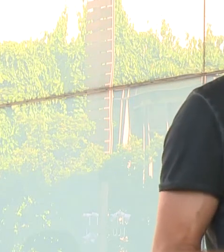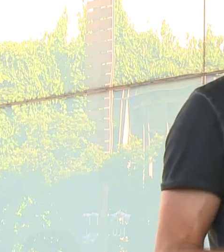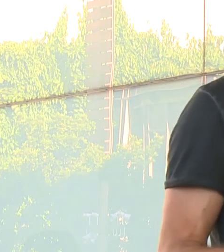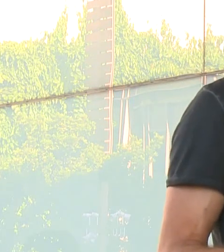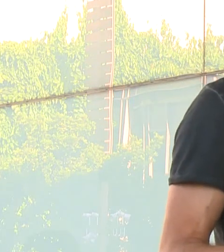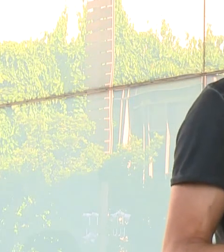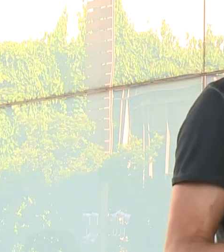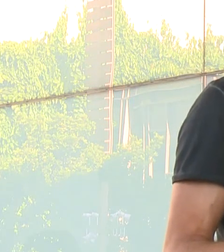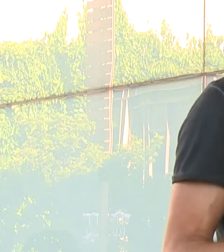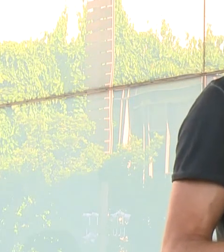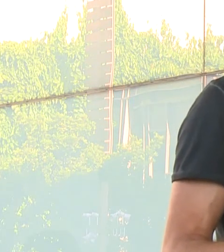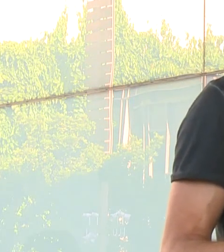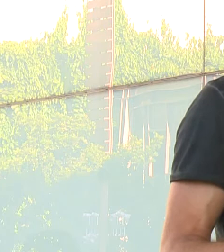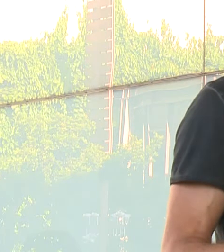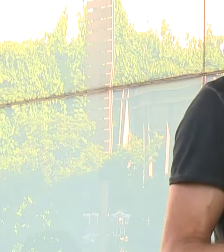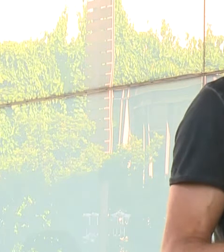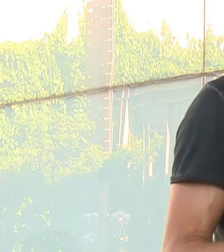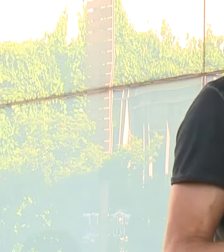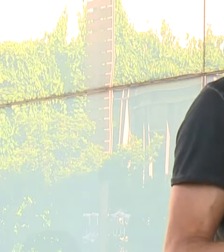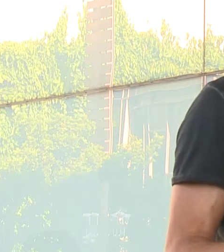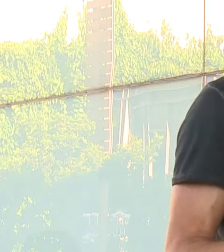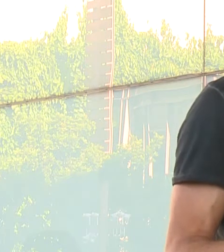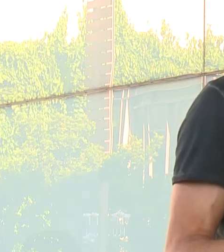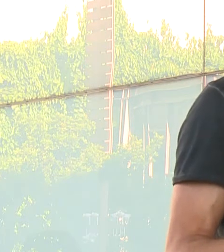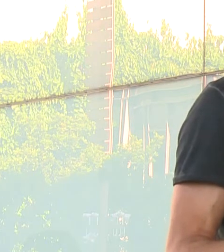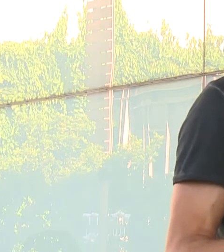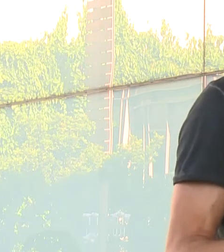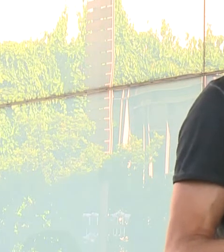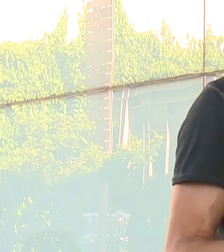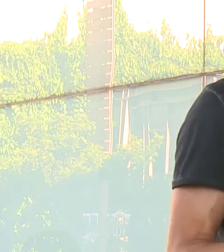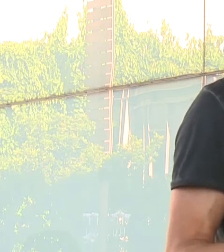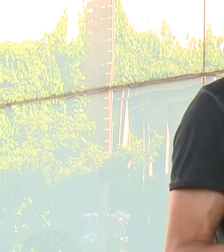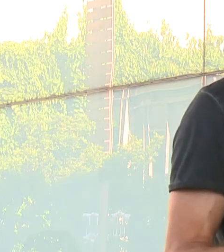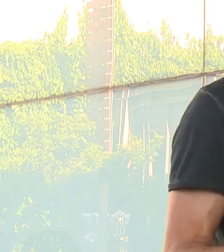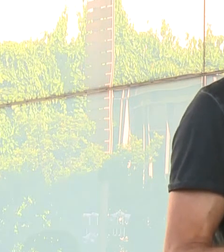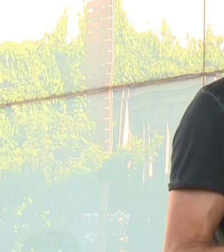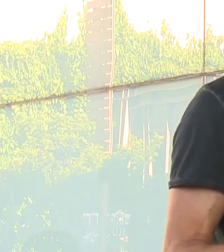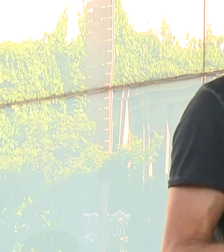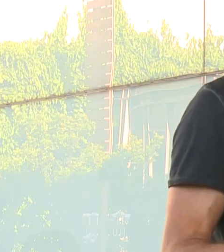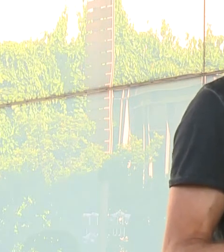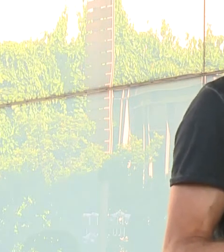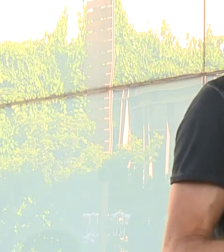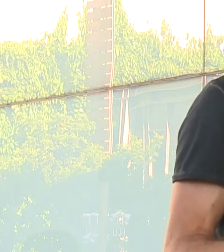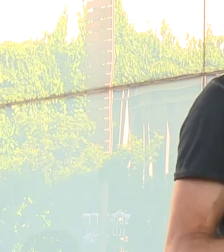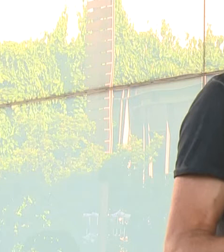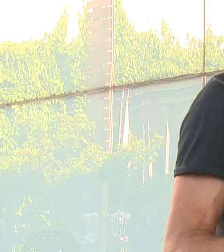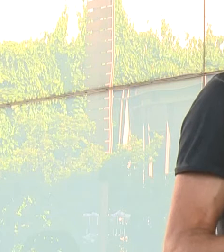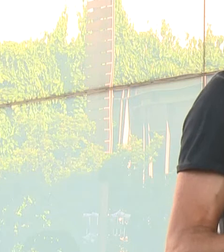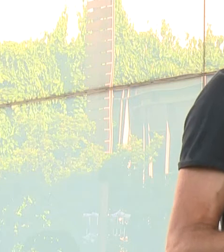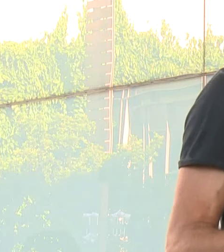From the warfields on Thin Red Line, I learnt that there was a lot more to just buying props and putting them in the actors' hands just before a